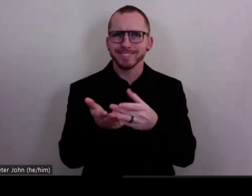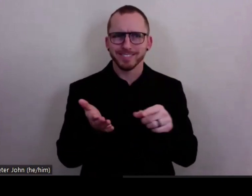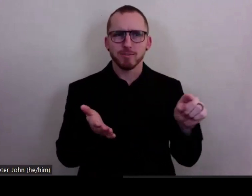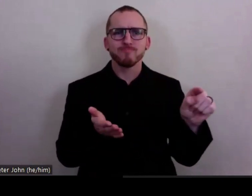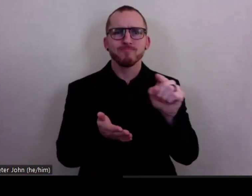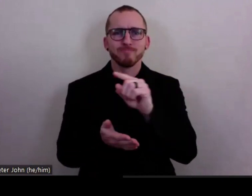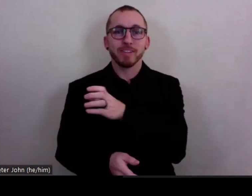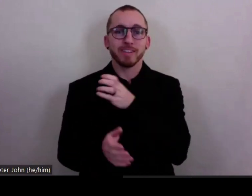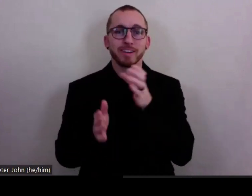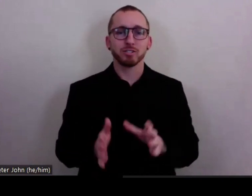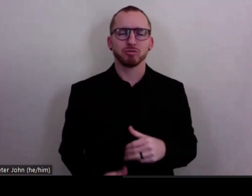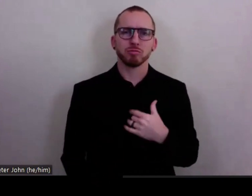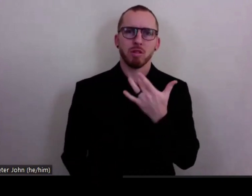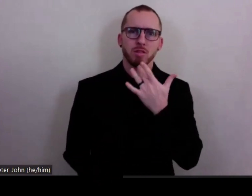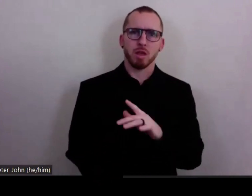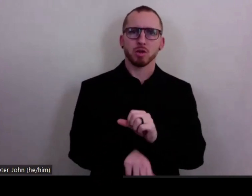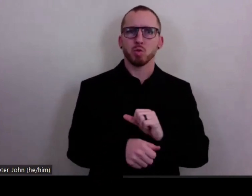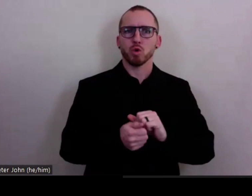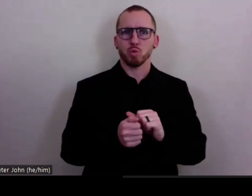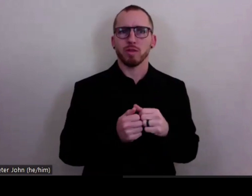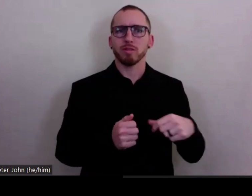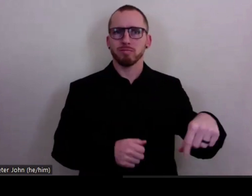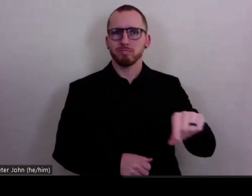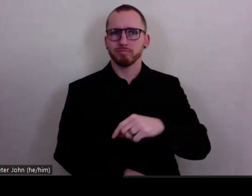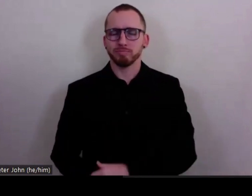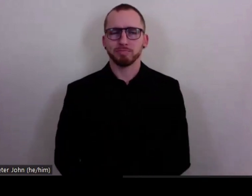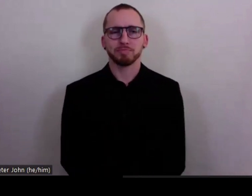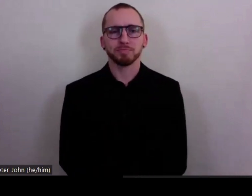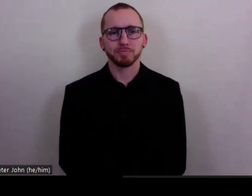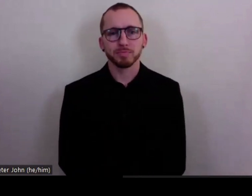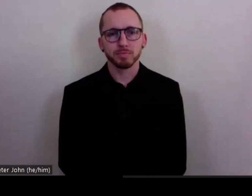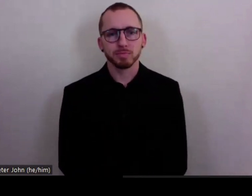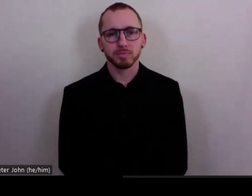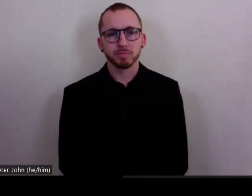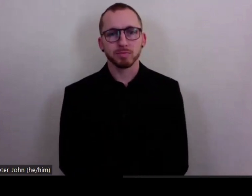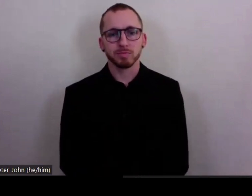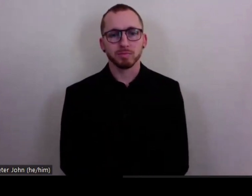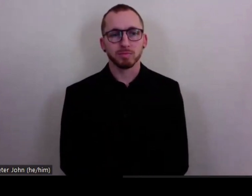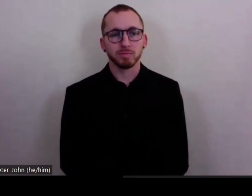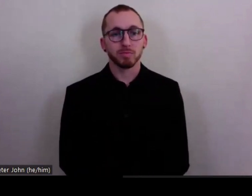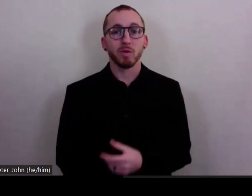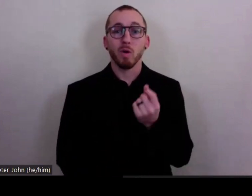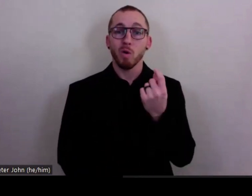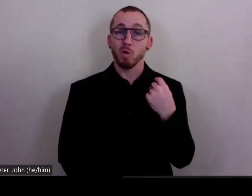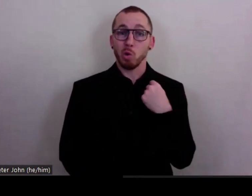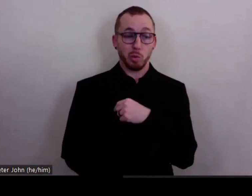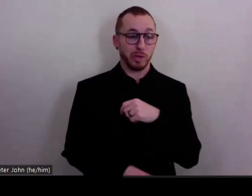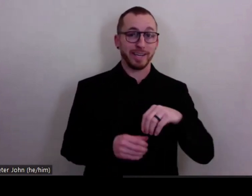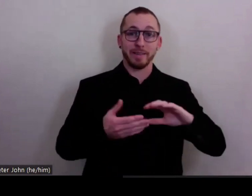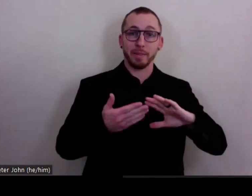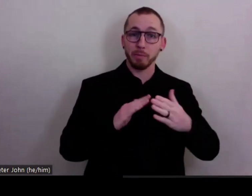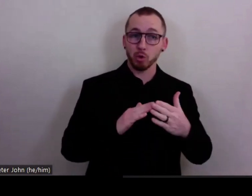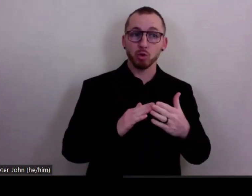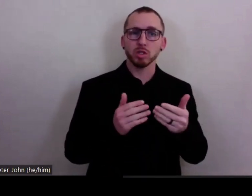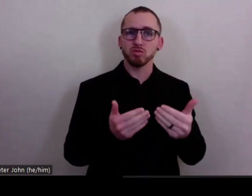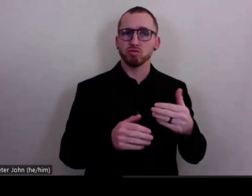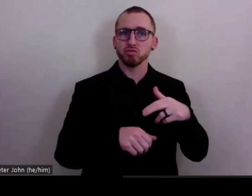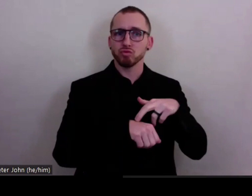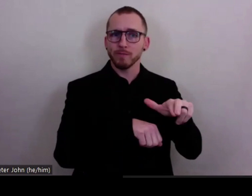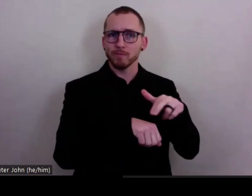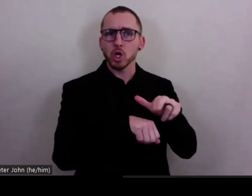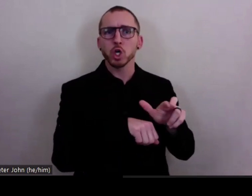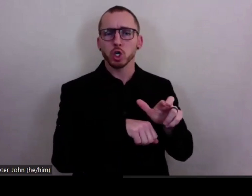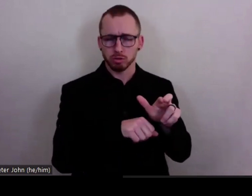with. And so I know that when we're making referrals in the community, whether it's with young children,